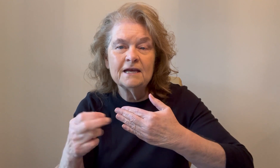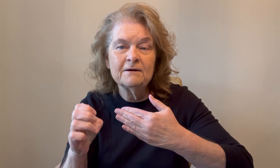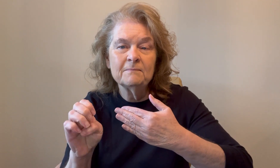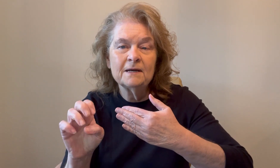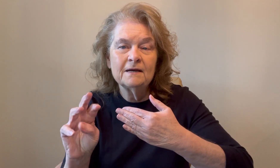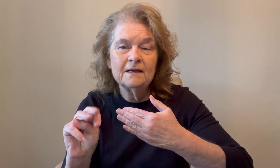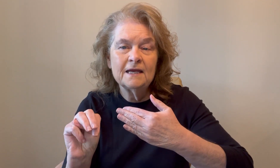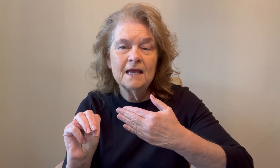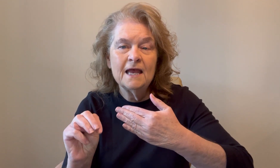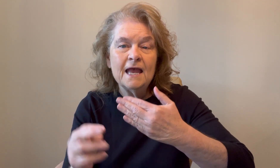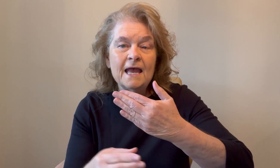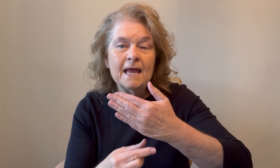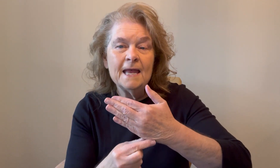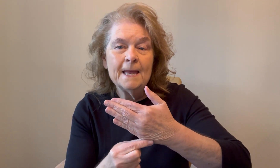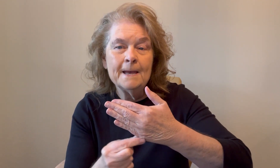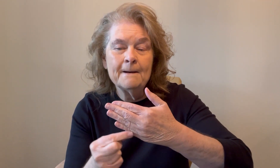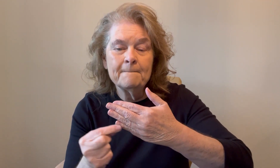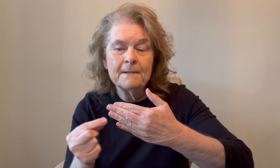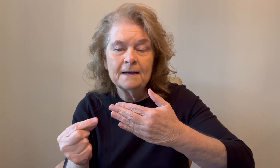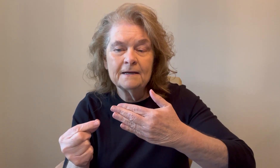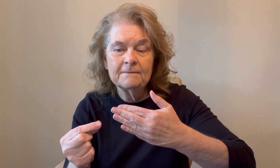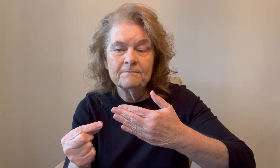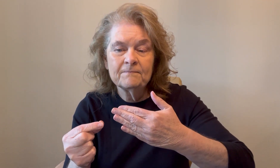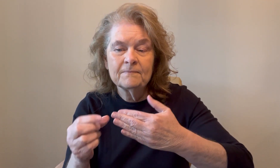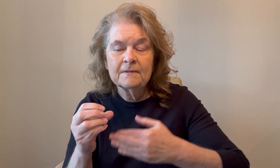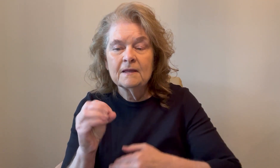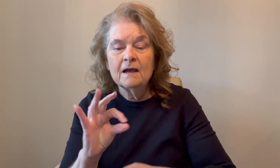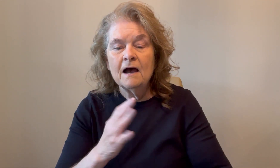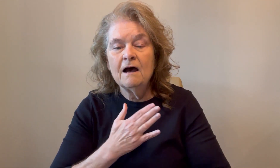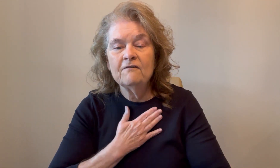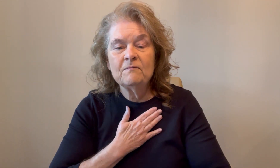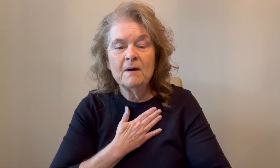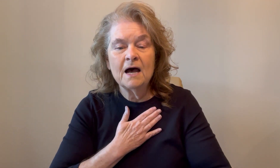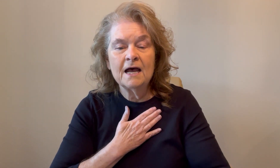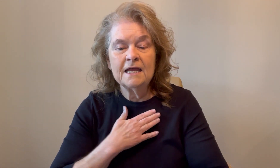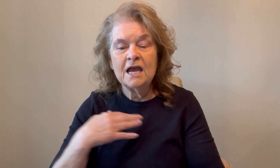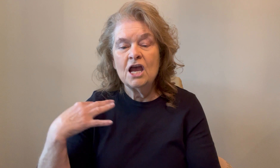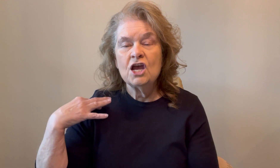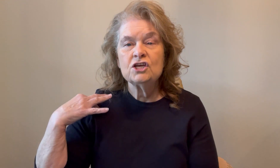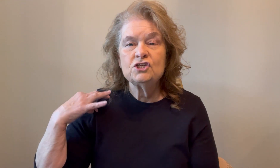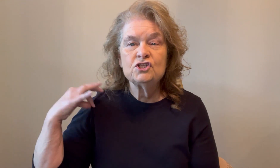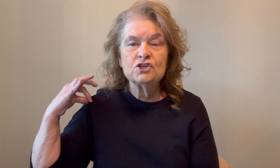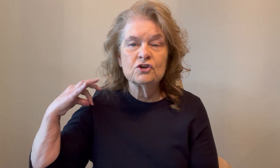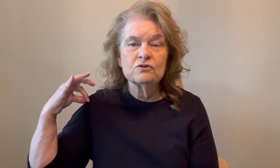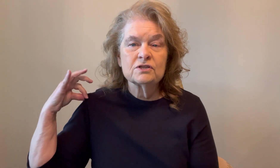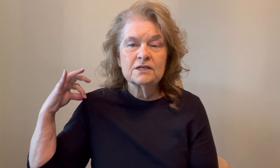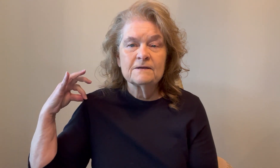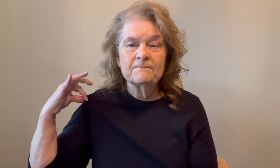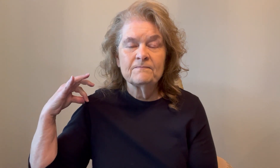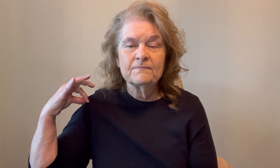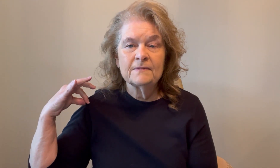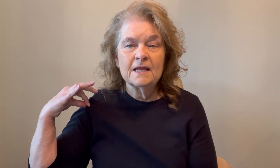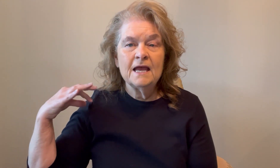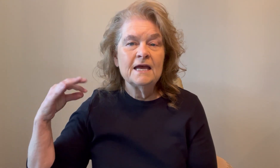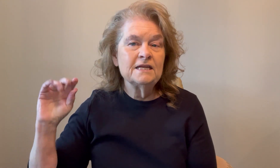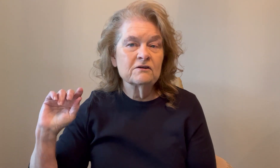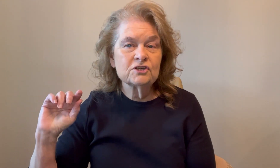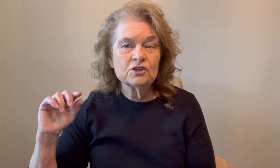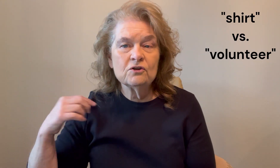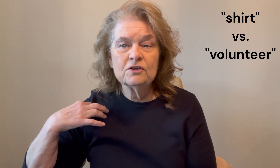H-E-M. Hem of my shirt. Now shirt, you